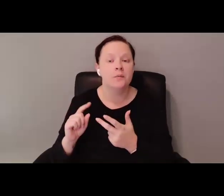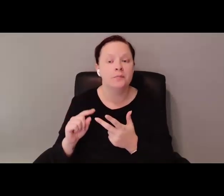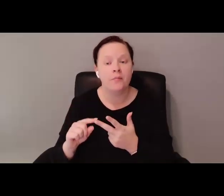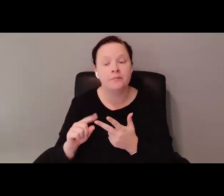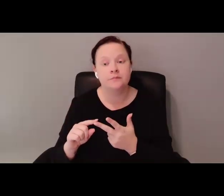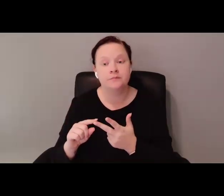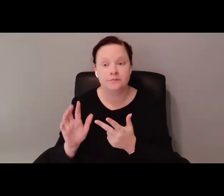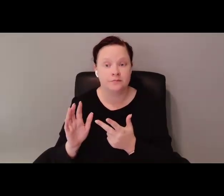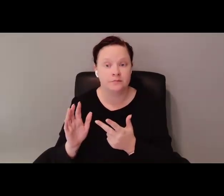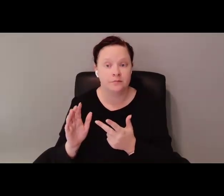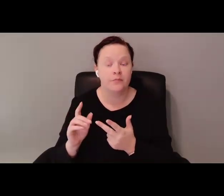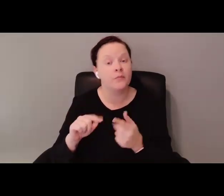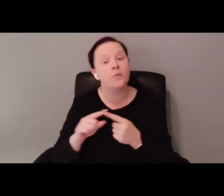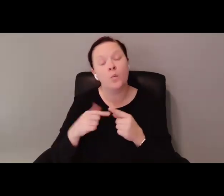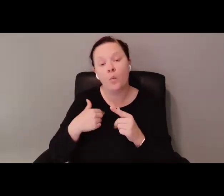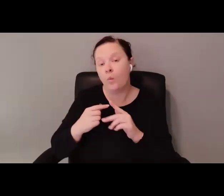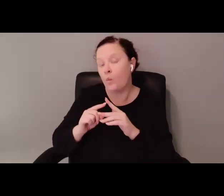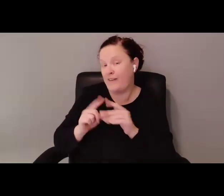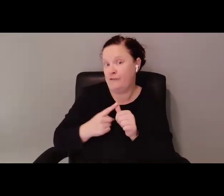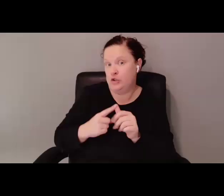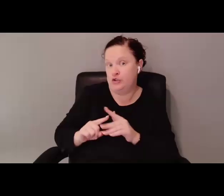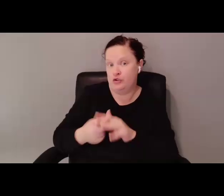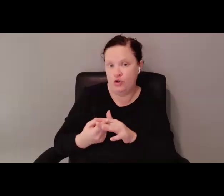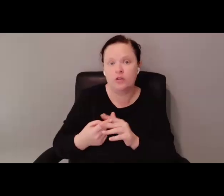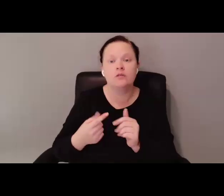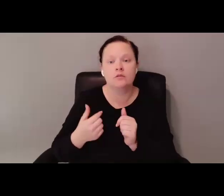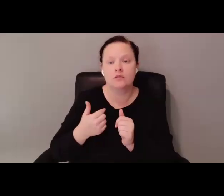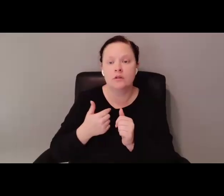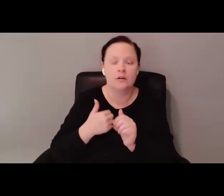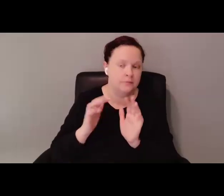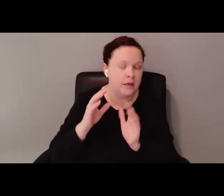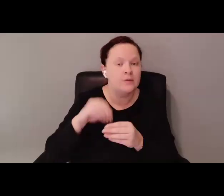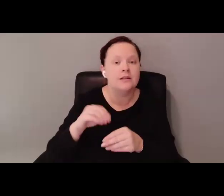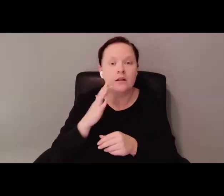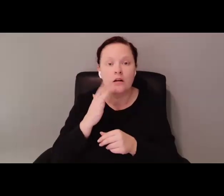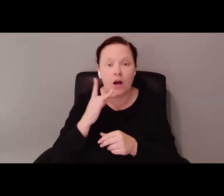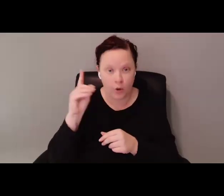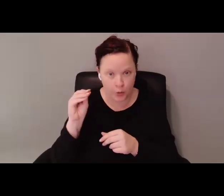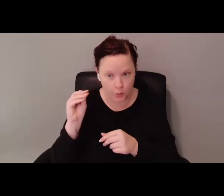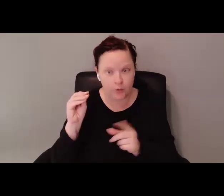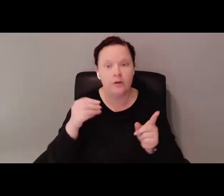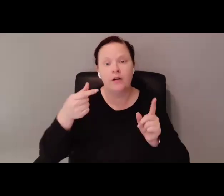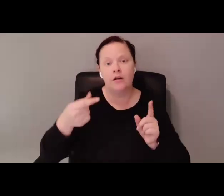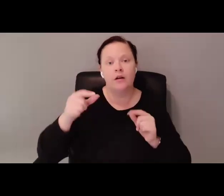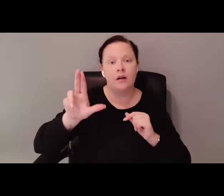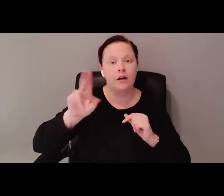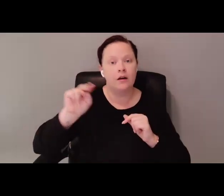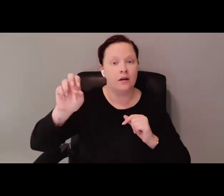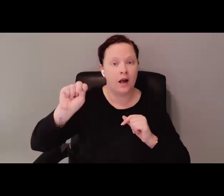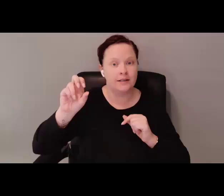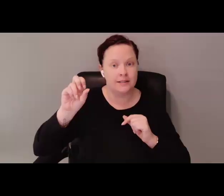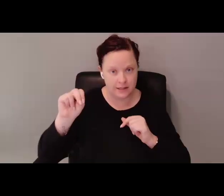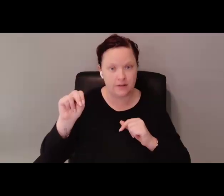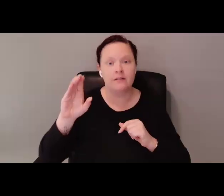when I started it, what I did first was it was in Colorado, in Gunnison County. So I asked to go to